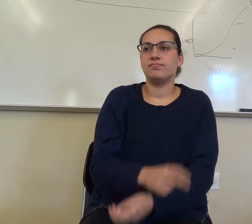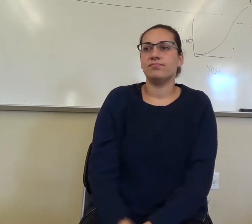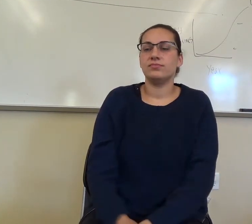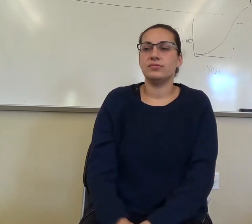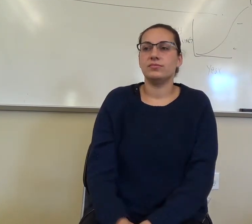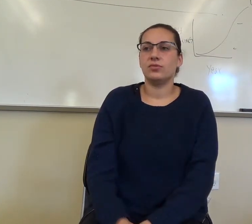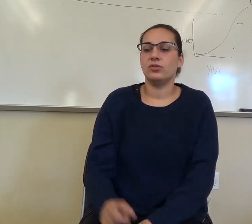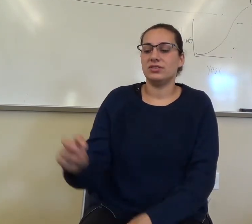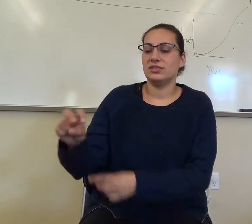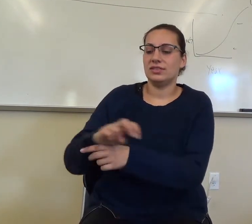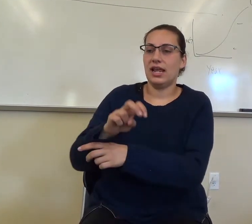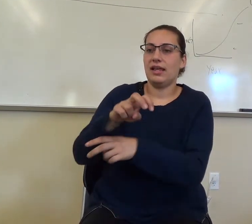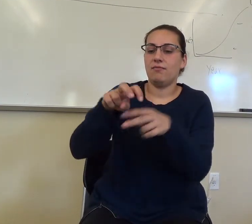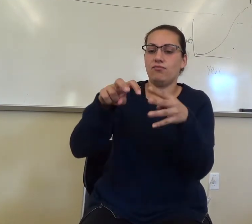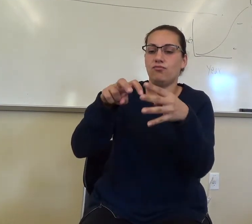Yeah, pretty it.